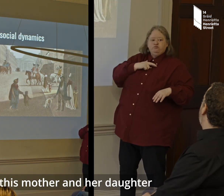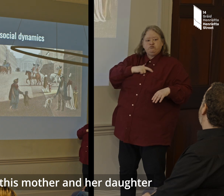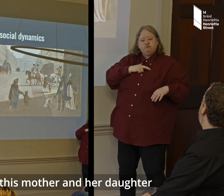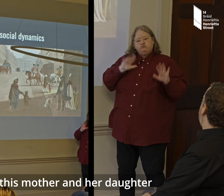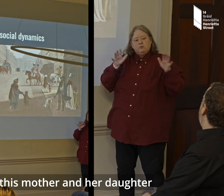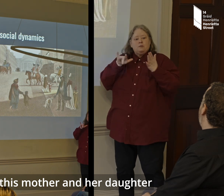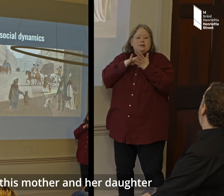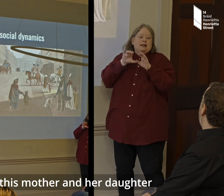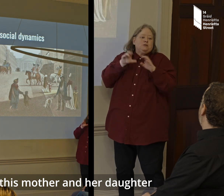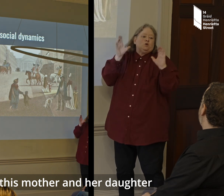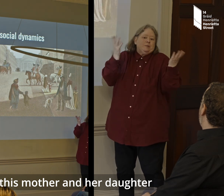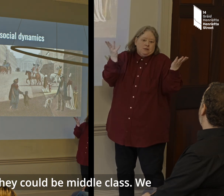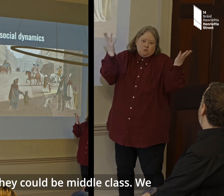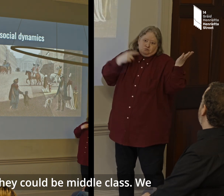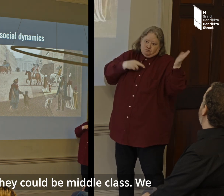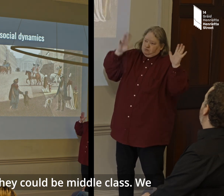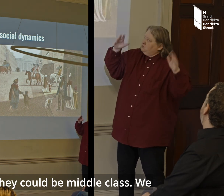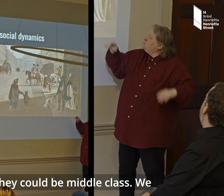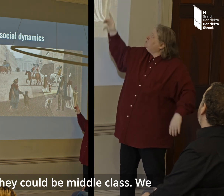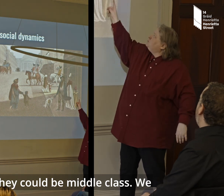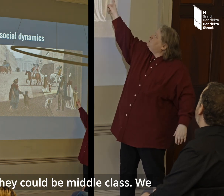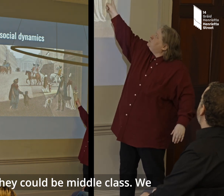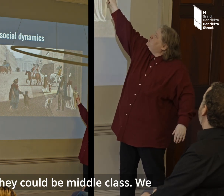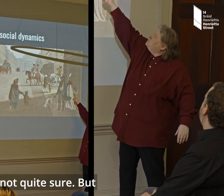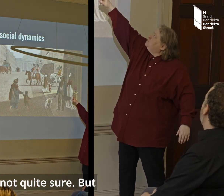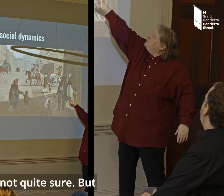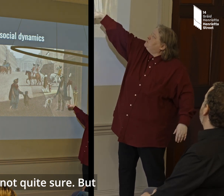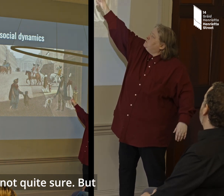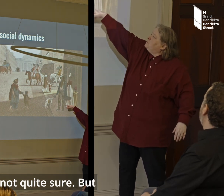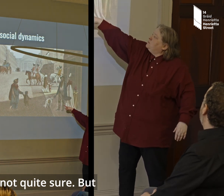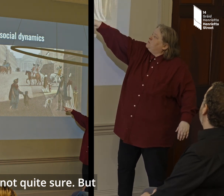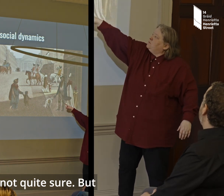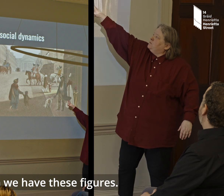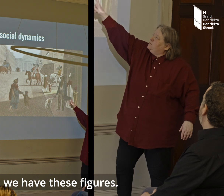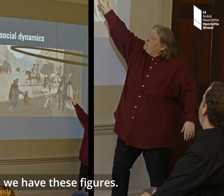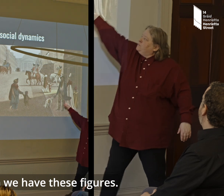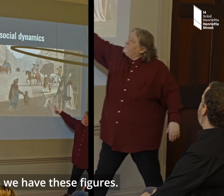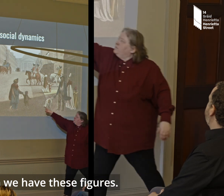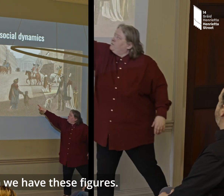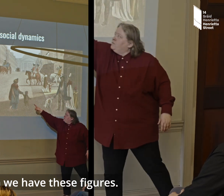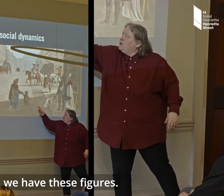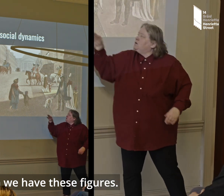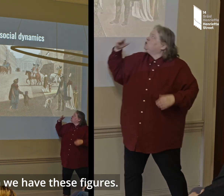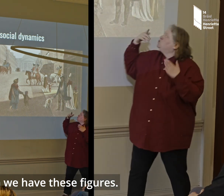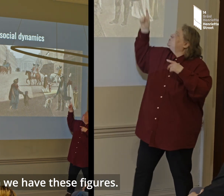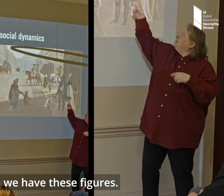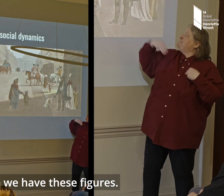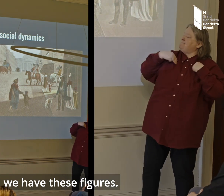You've got this mother and her daughter here, that they could be middle class, we're not quite sure. But then we have these